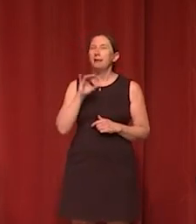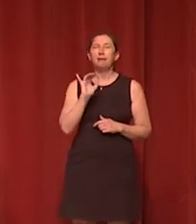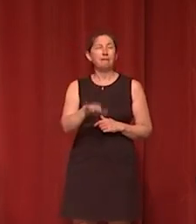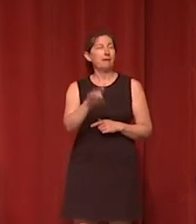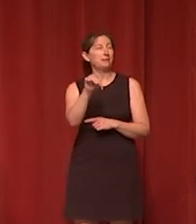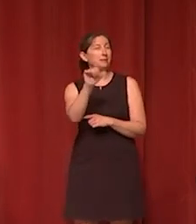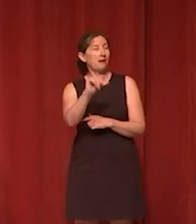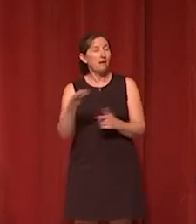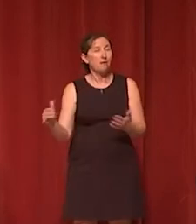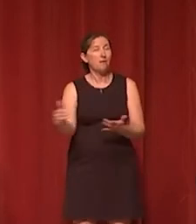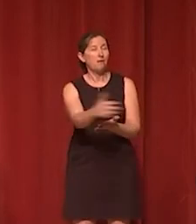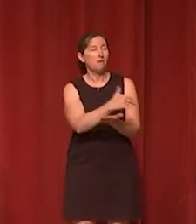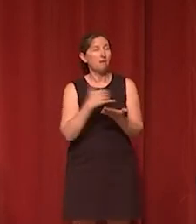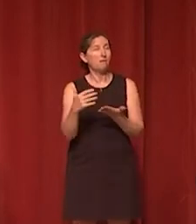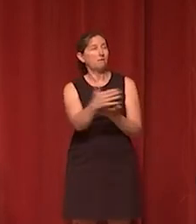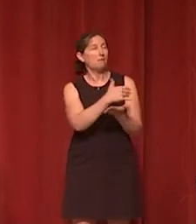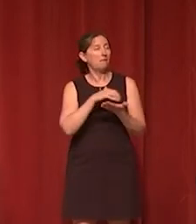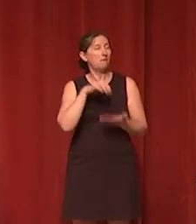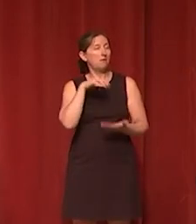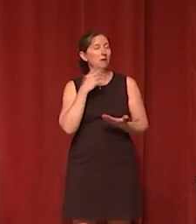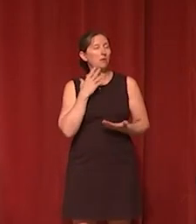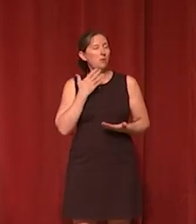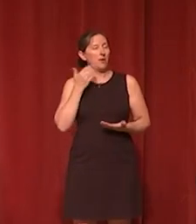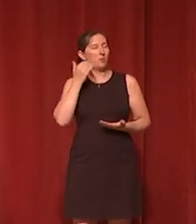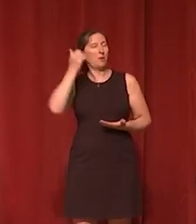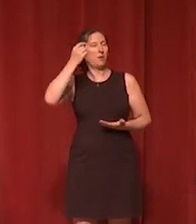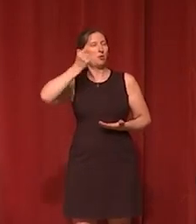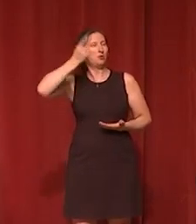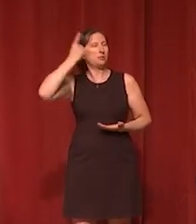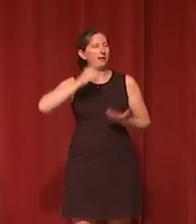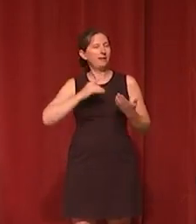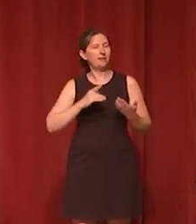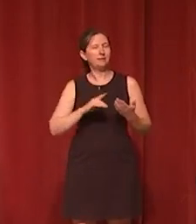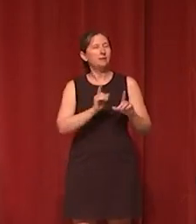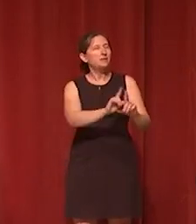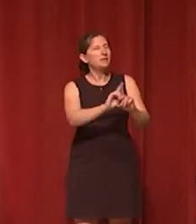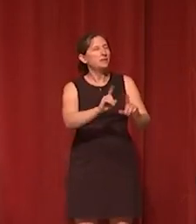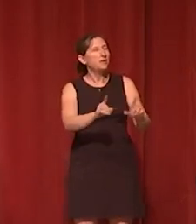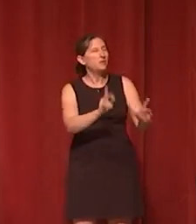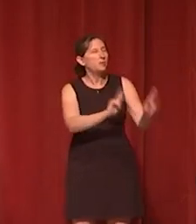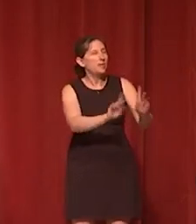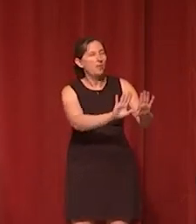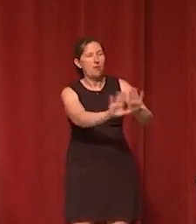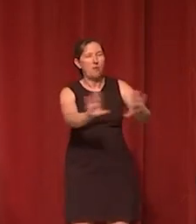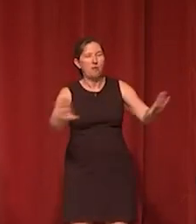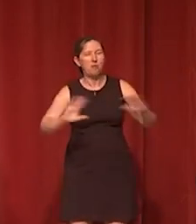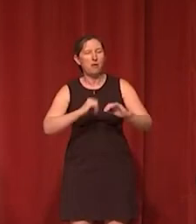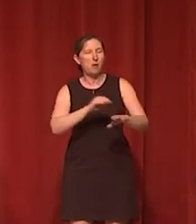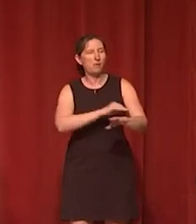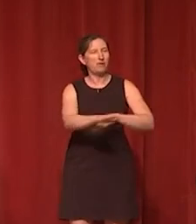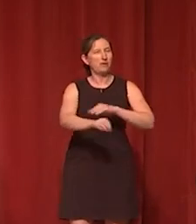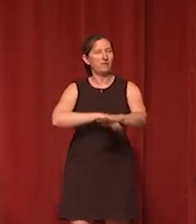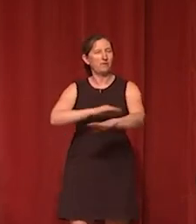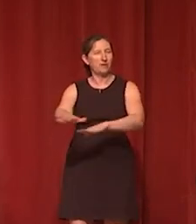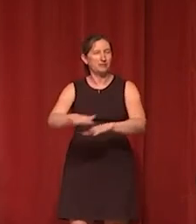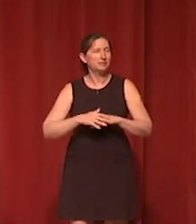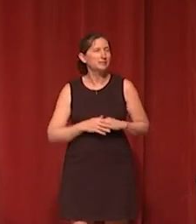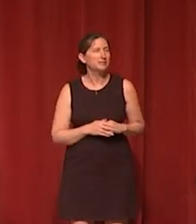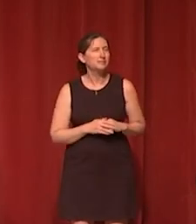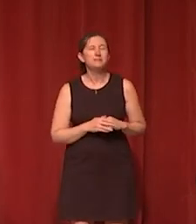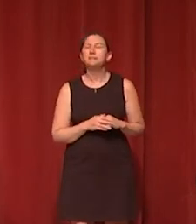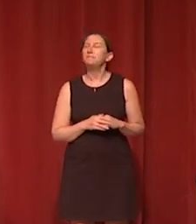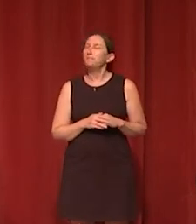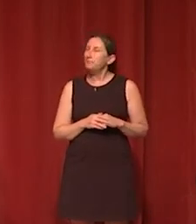understand how different populations are affected. But I would say definitely consider, if you haven't, those post-marketing clinical trials, because that